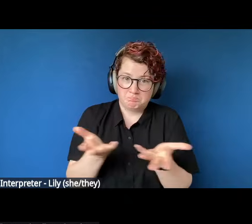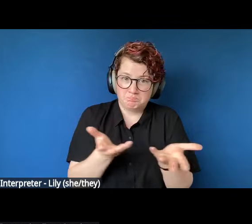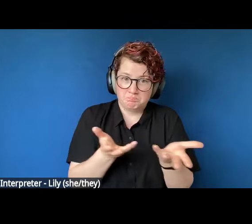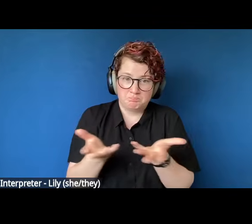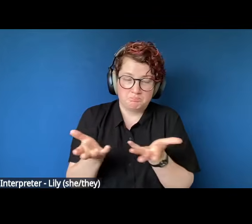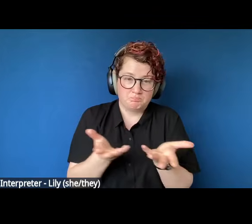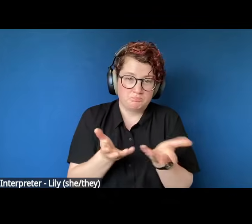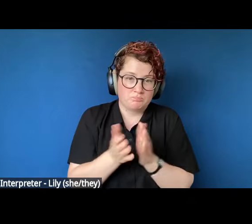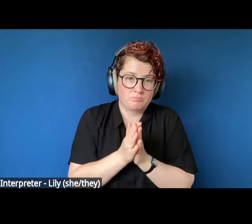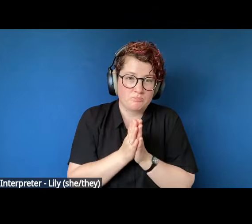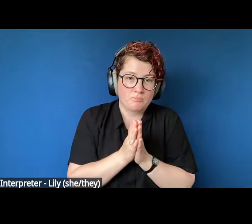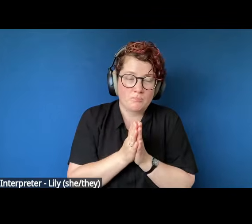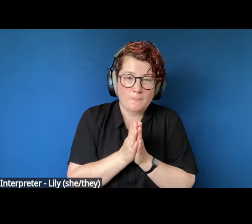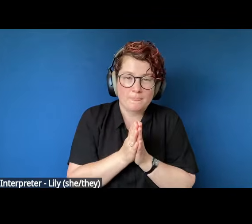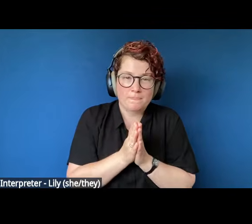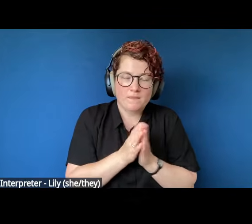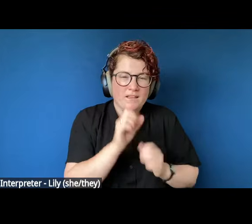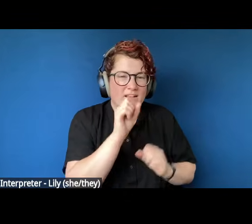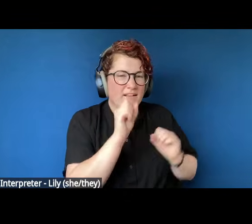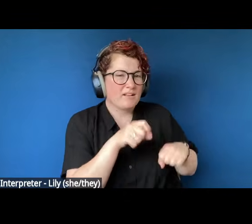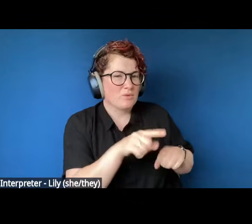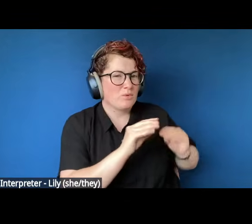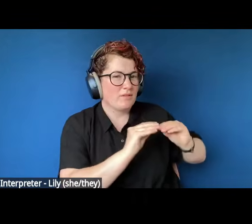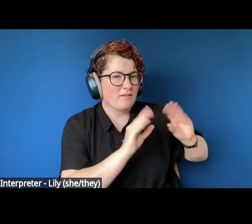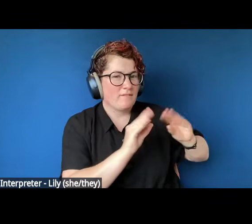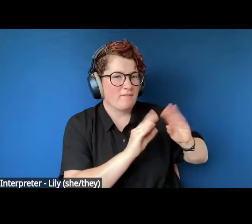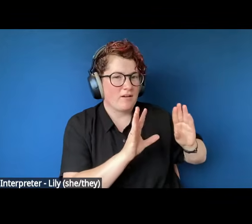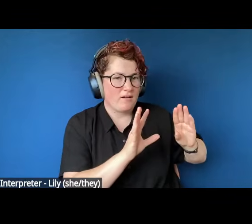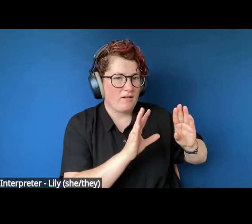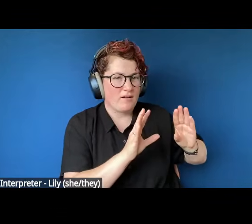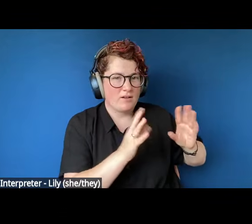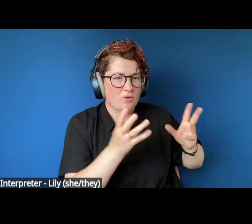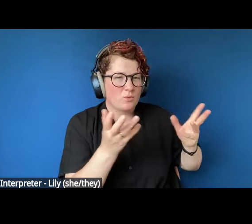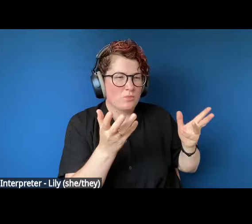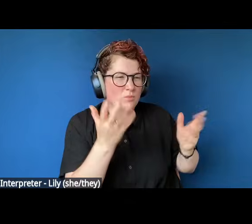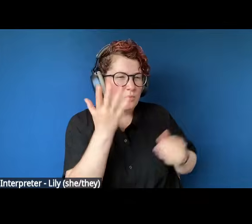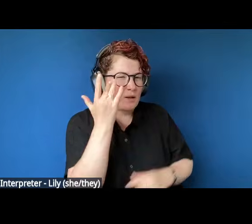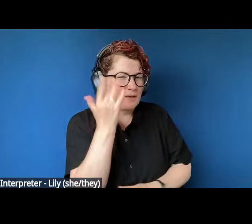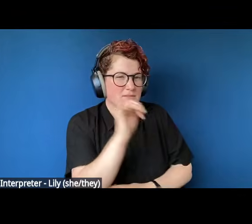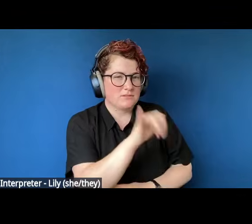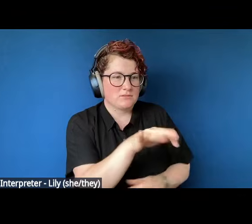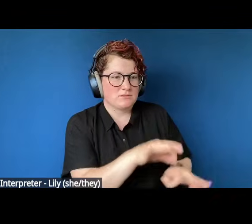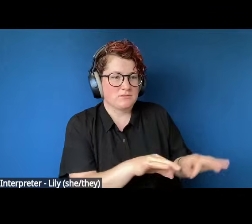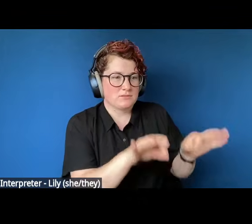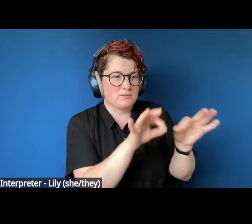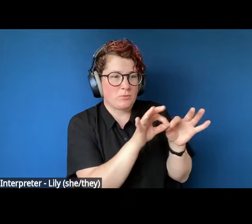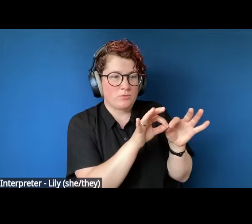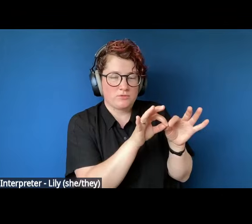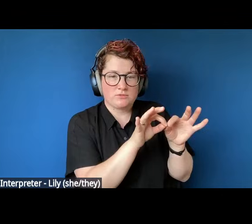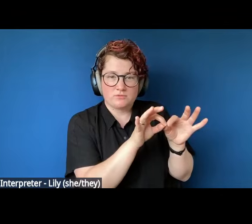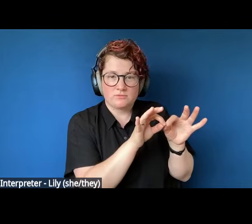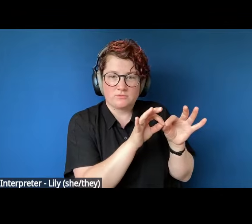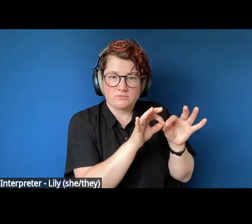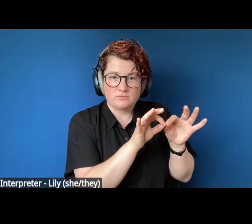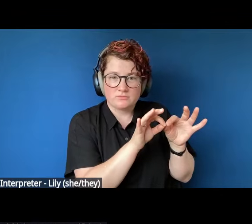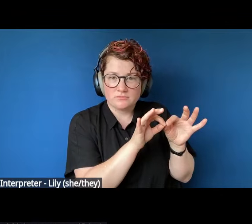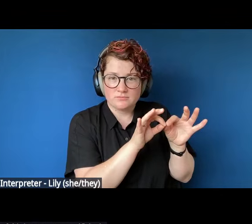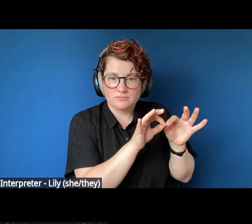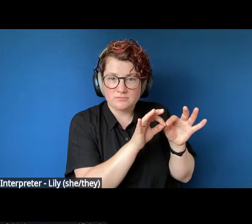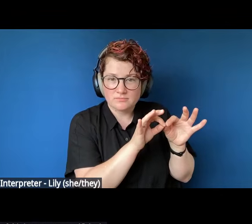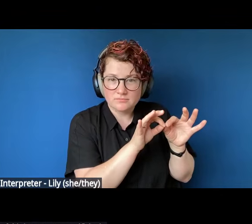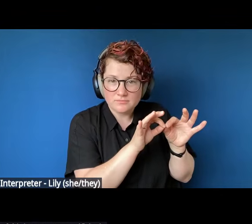I'm very sorry, can you clarify the significance of this, if it's news to me and I don't quite kind of.